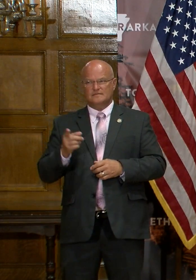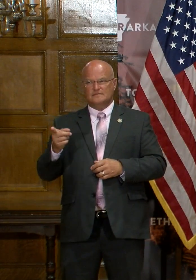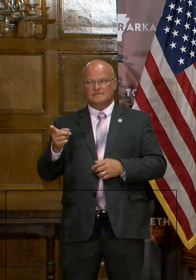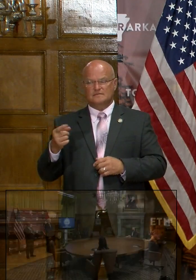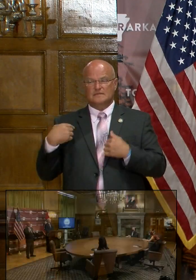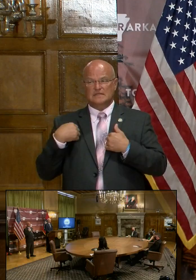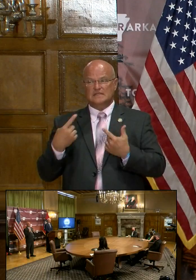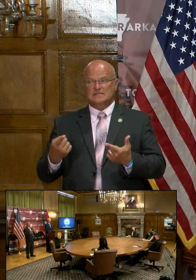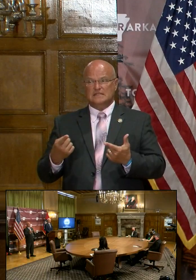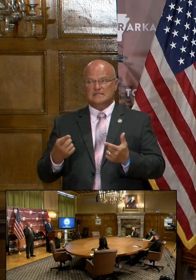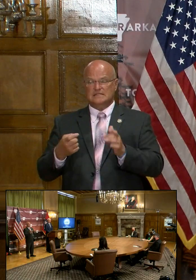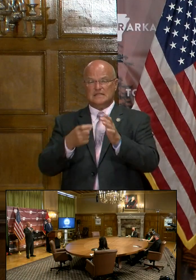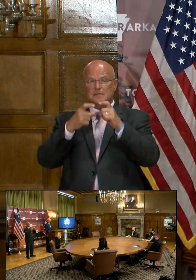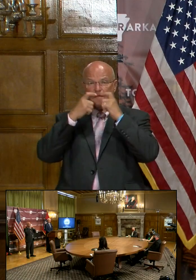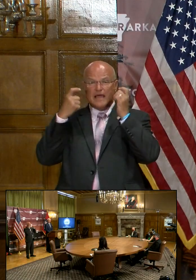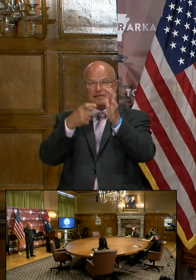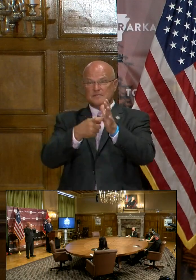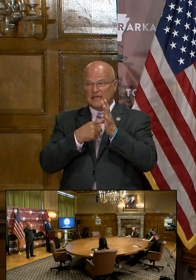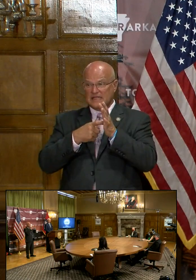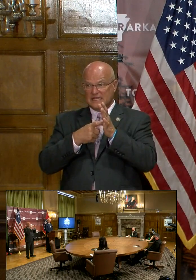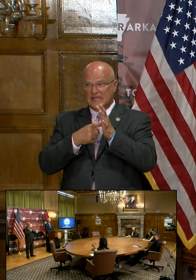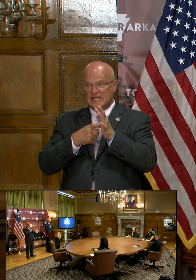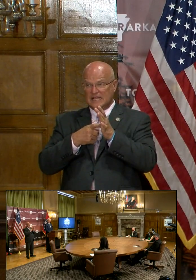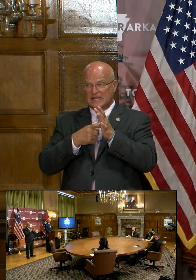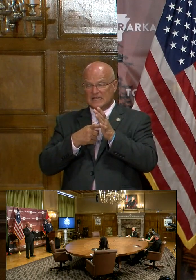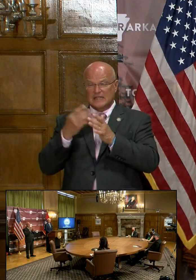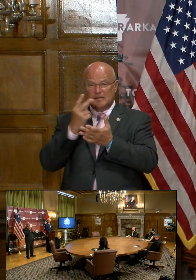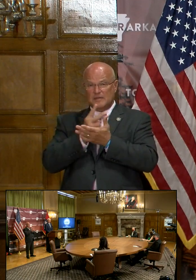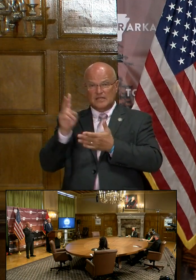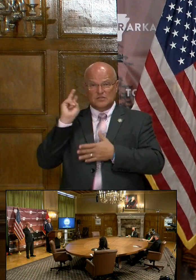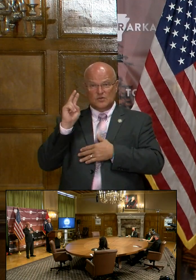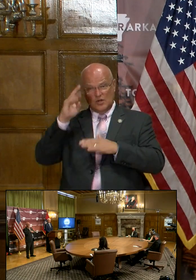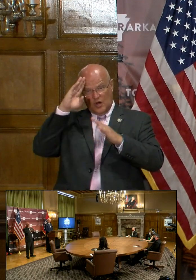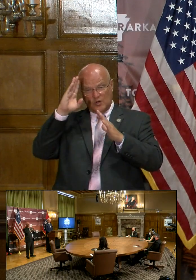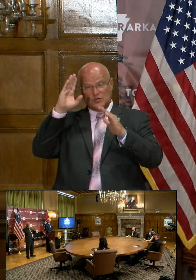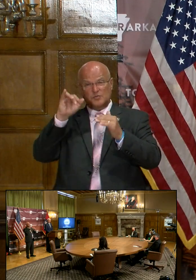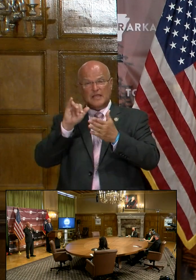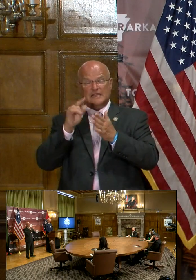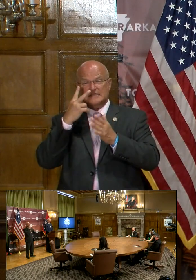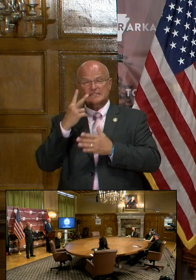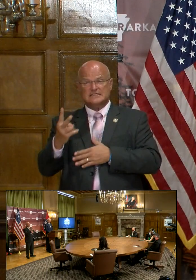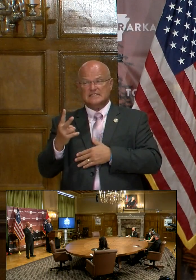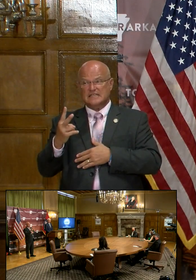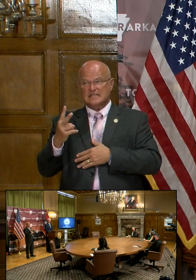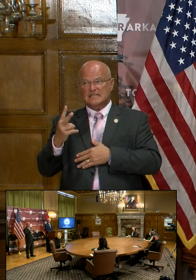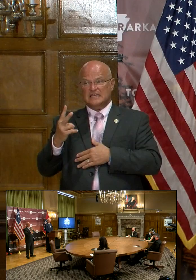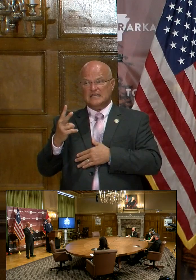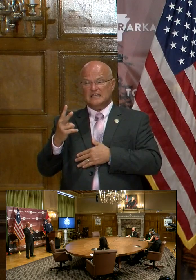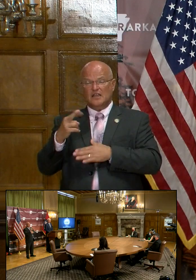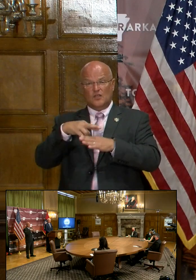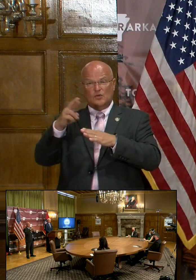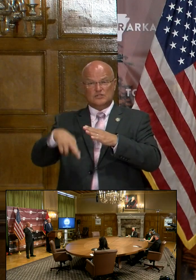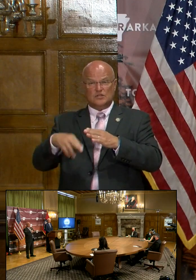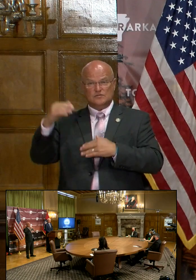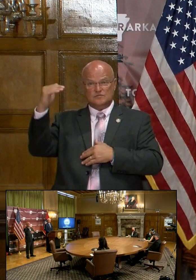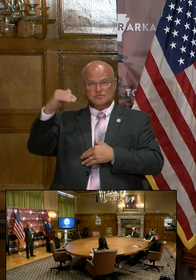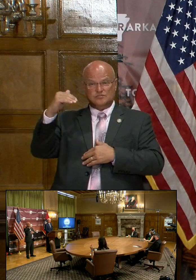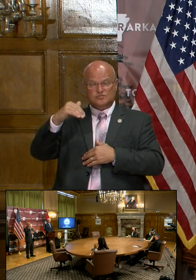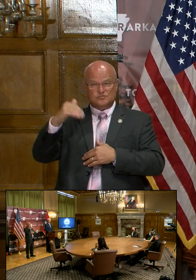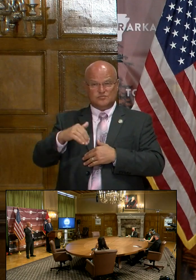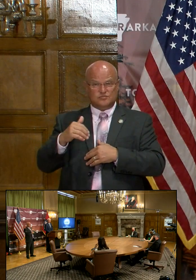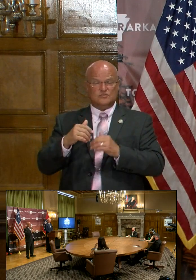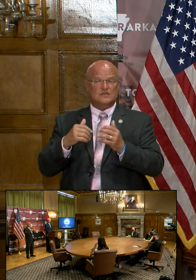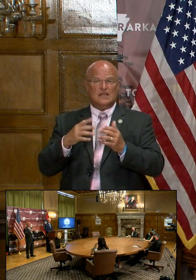Since the mask mandate has come out in the past 2 weeks, are you expecting to see the results from the